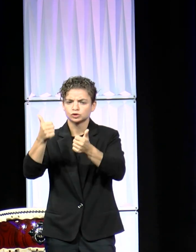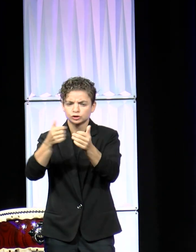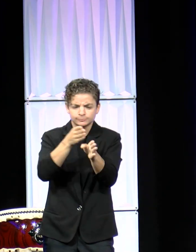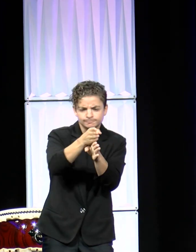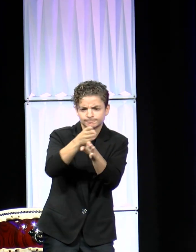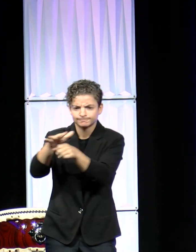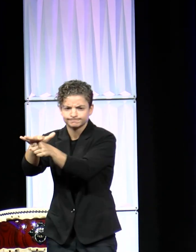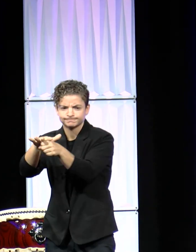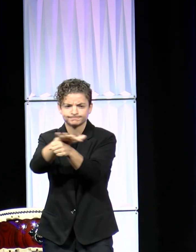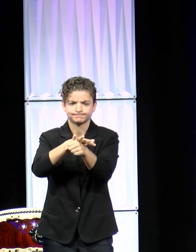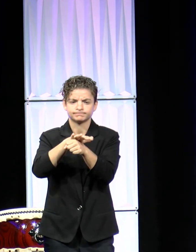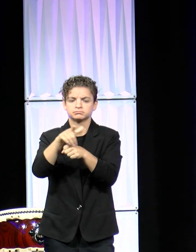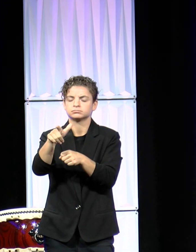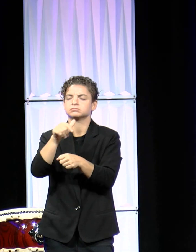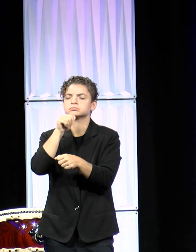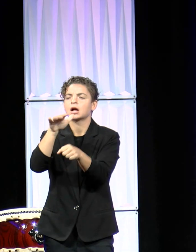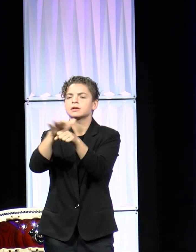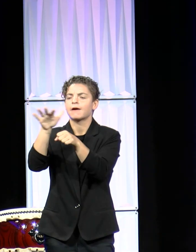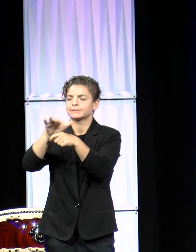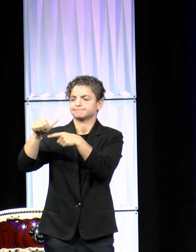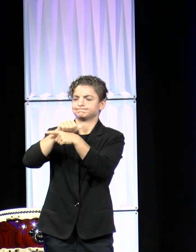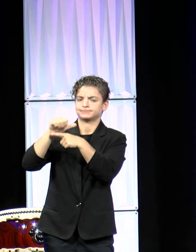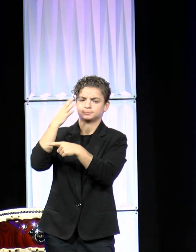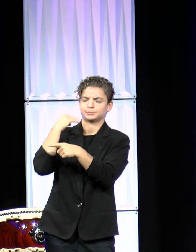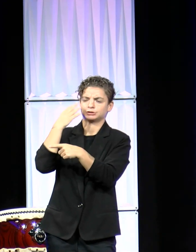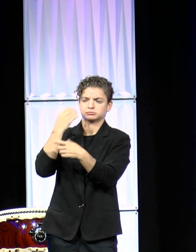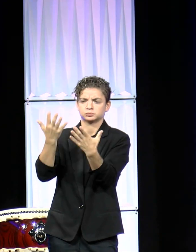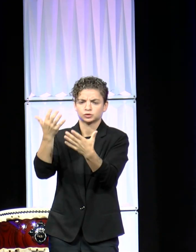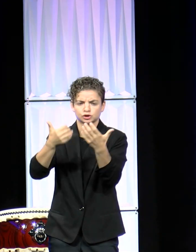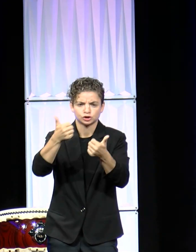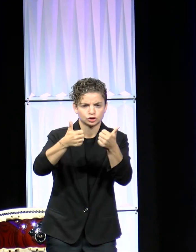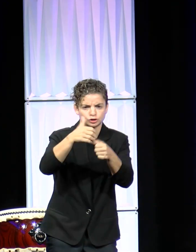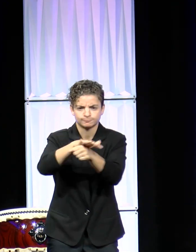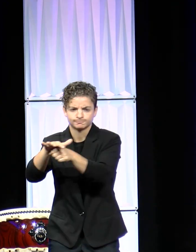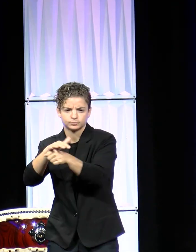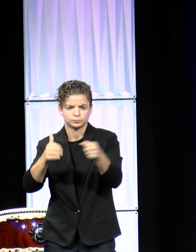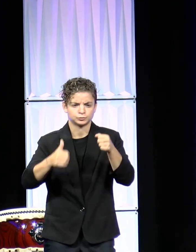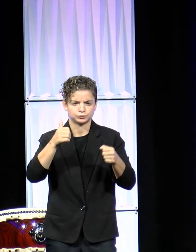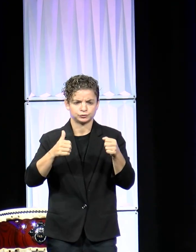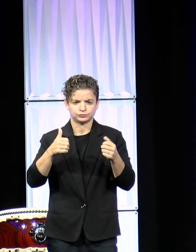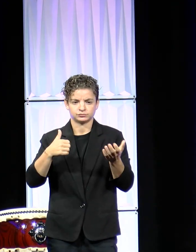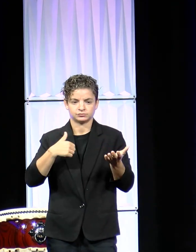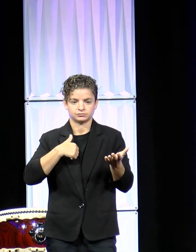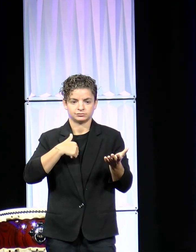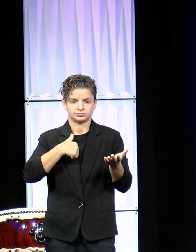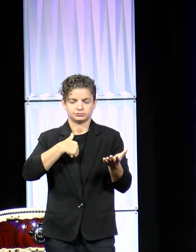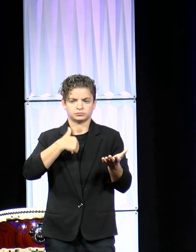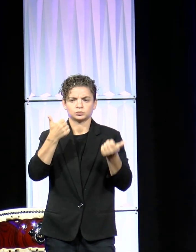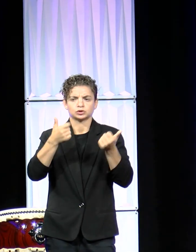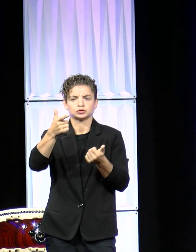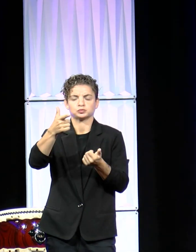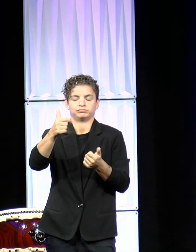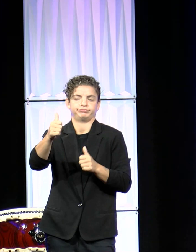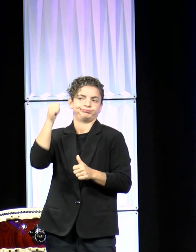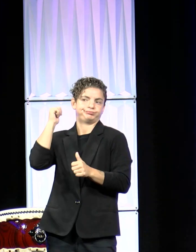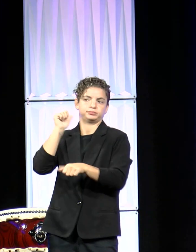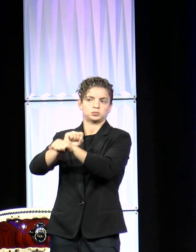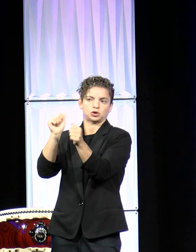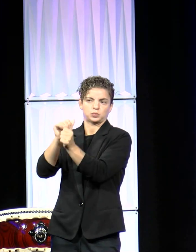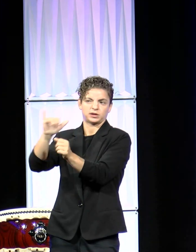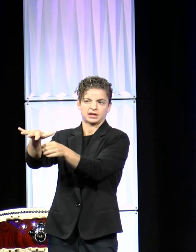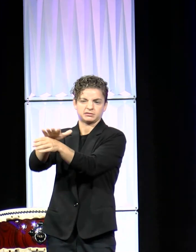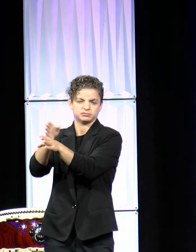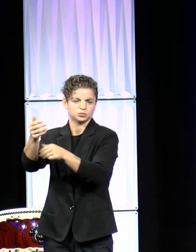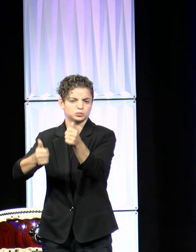Dropbox. I said, I will never, ever, ever, ever, ever work with somebody who's caused sexual harm.